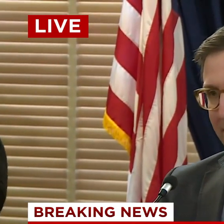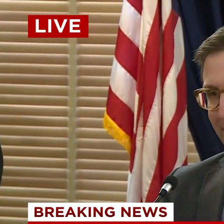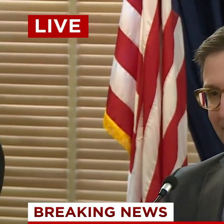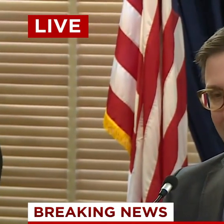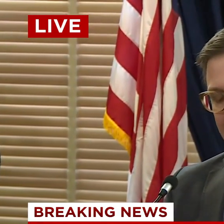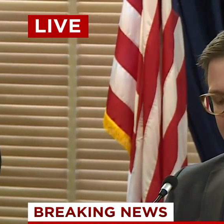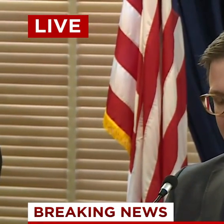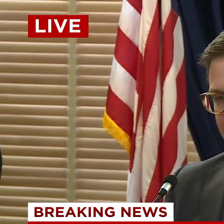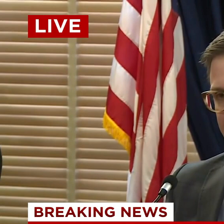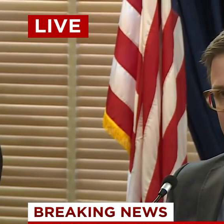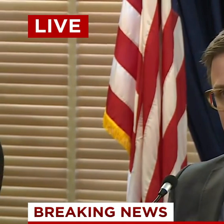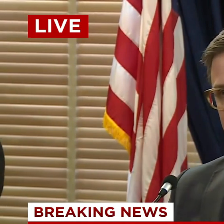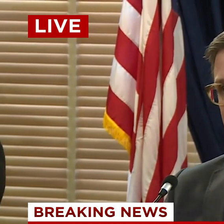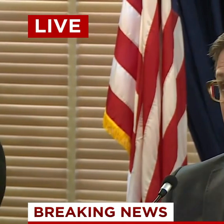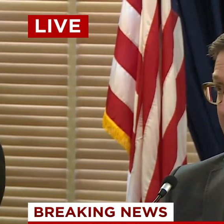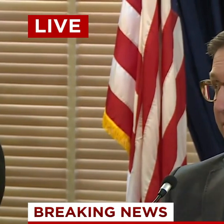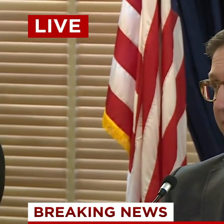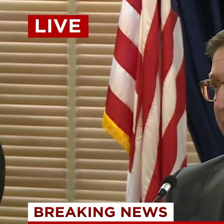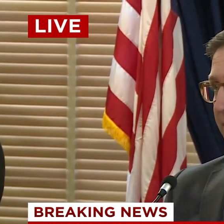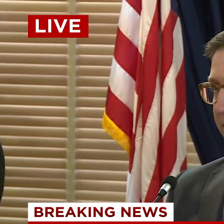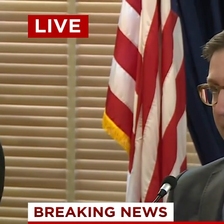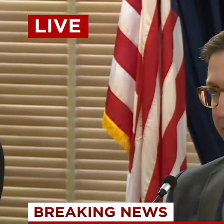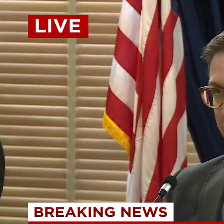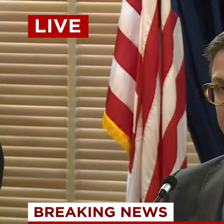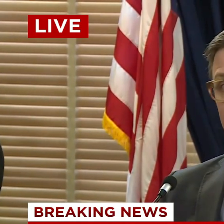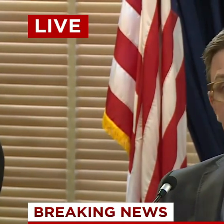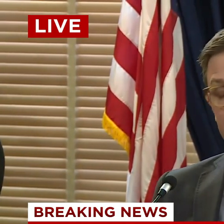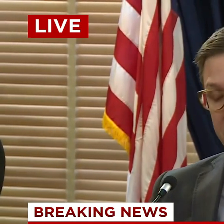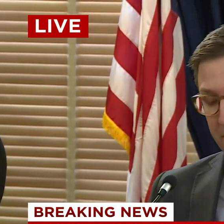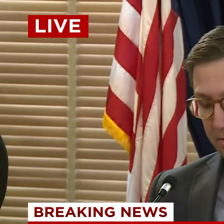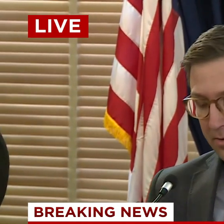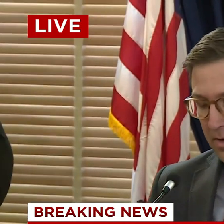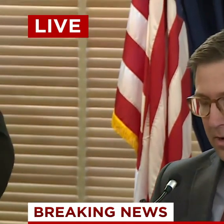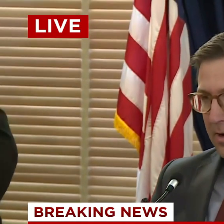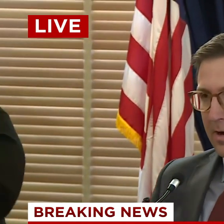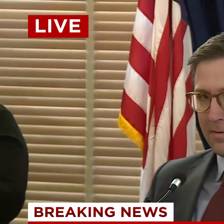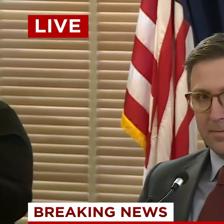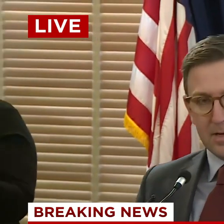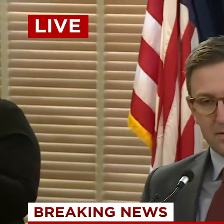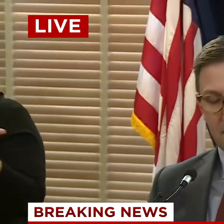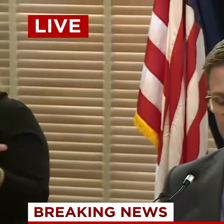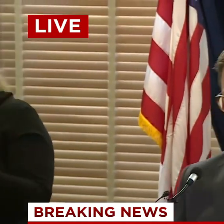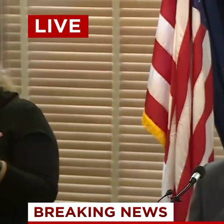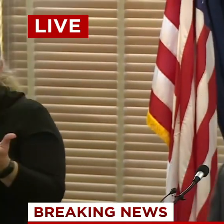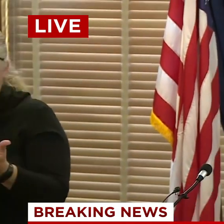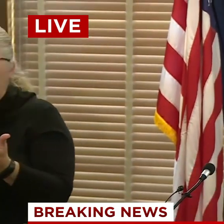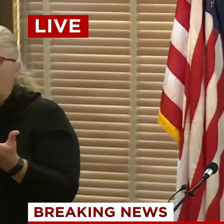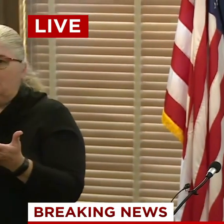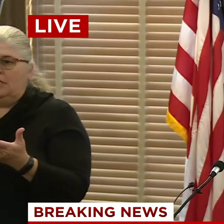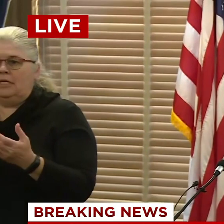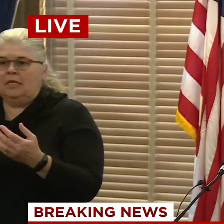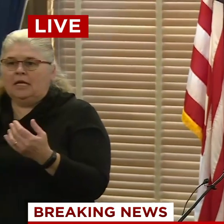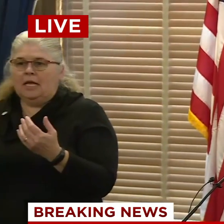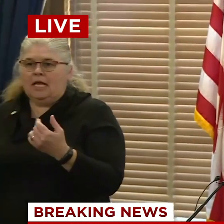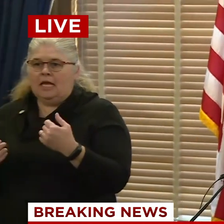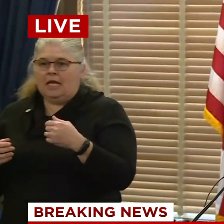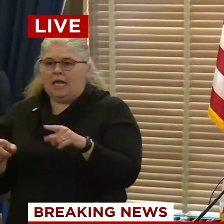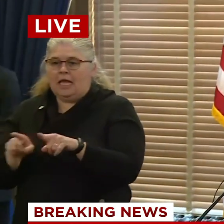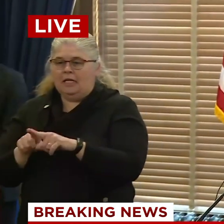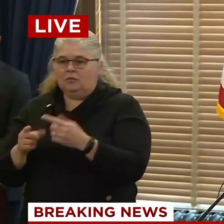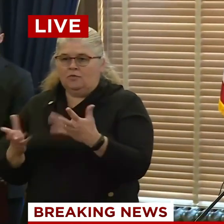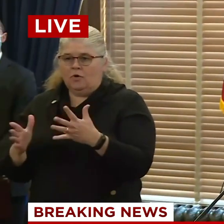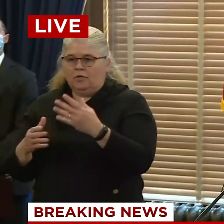on the series of events that have sort of led us here. As has been mentioned, we started